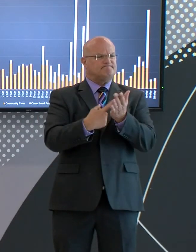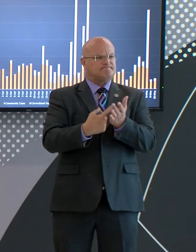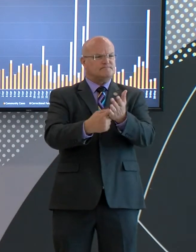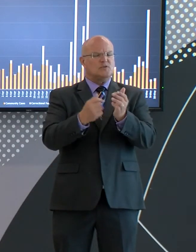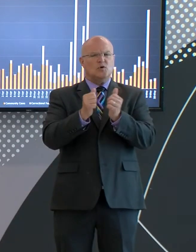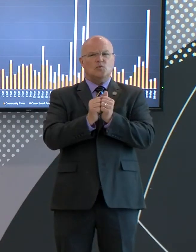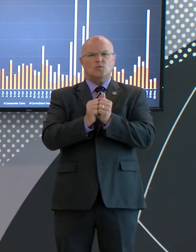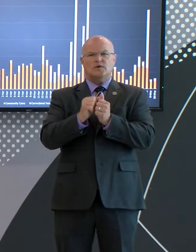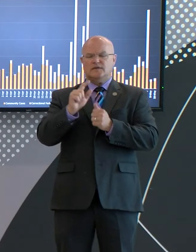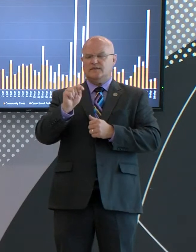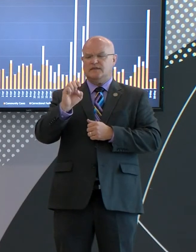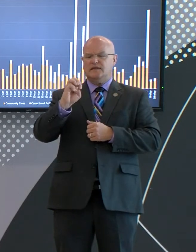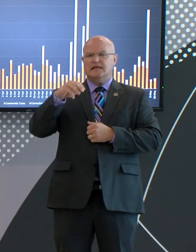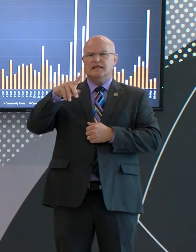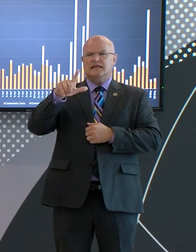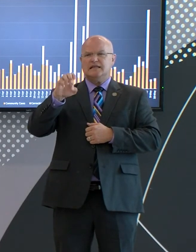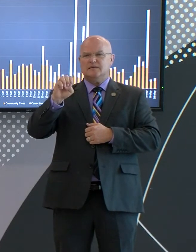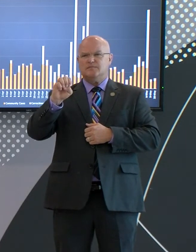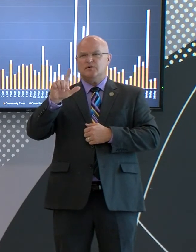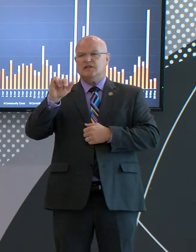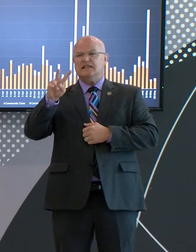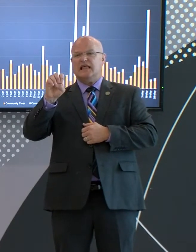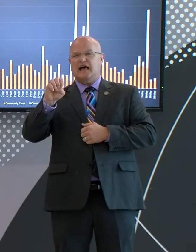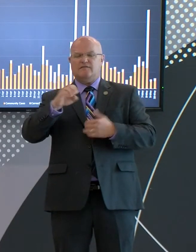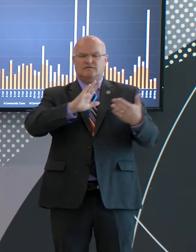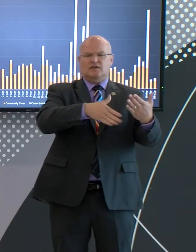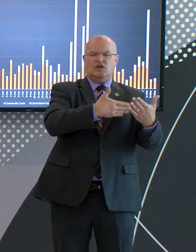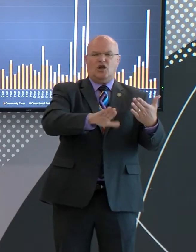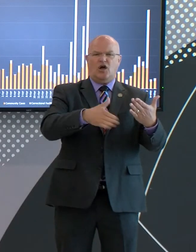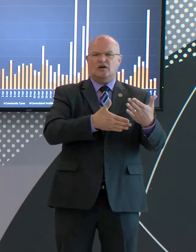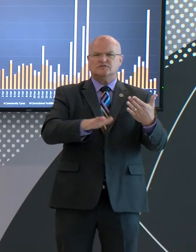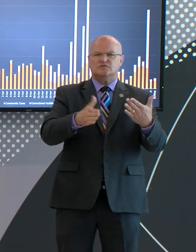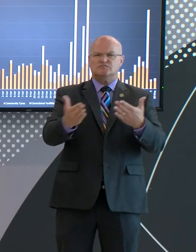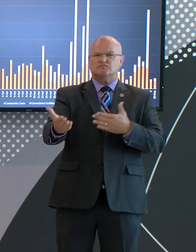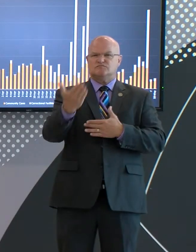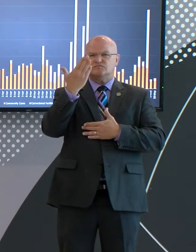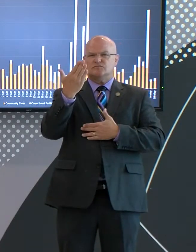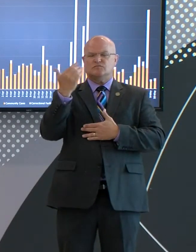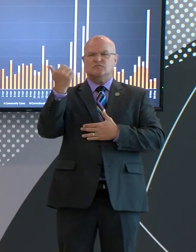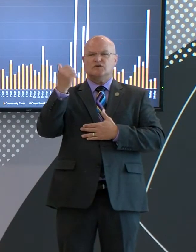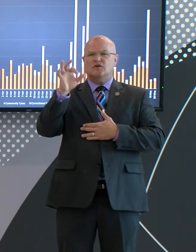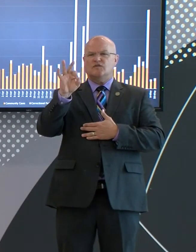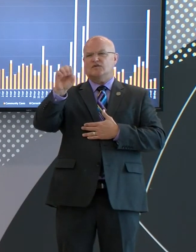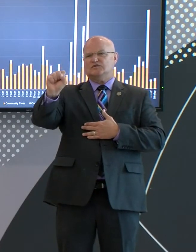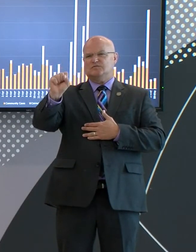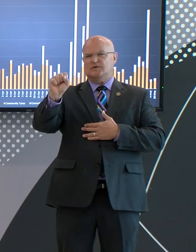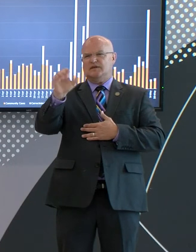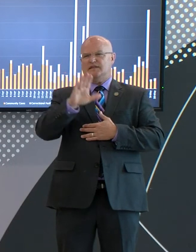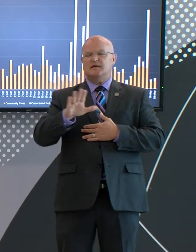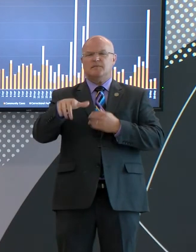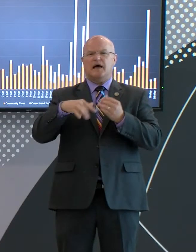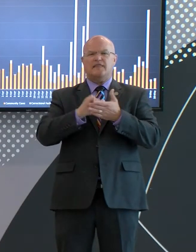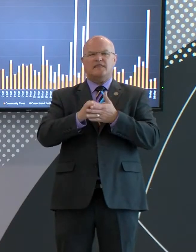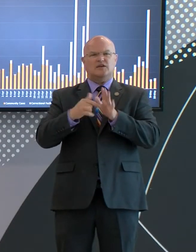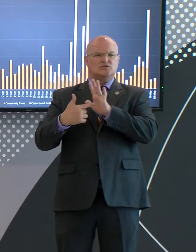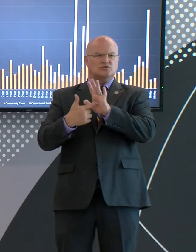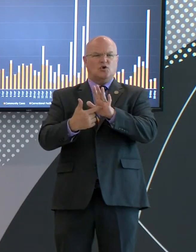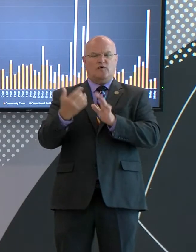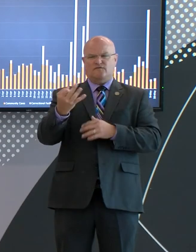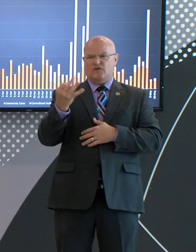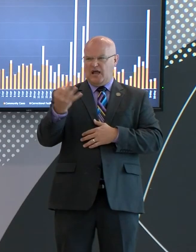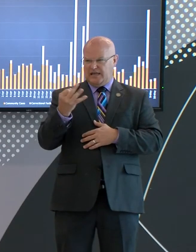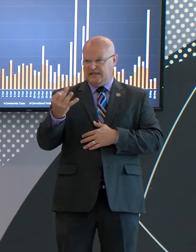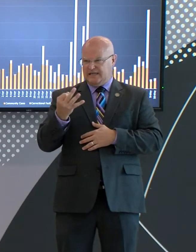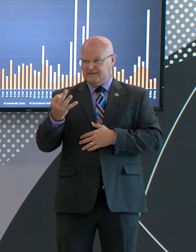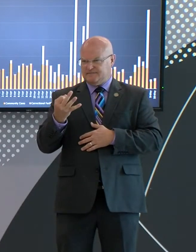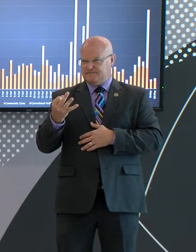with Temple Live, that concert venue in Fort Smith, about their show on